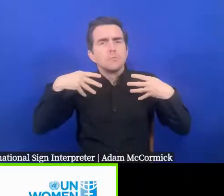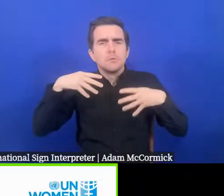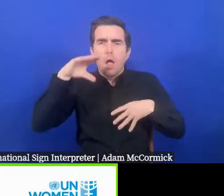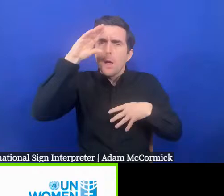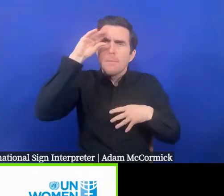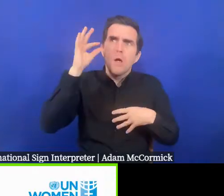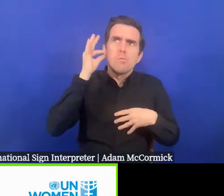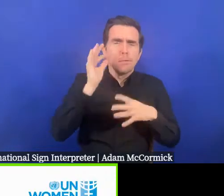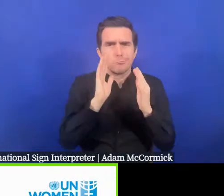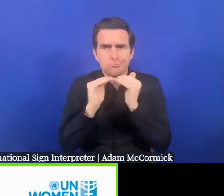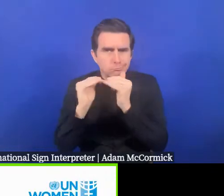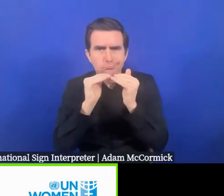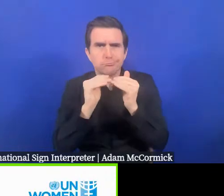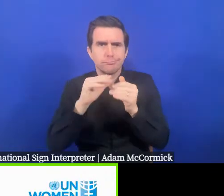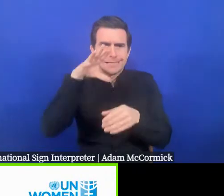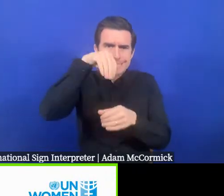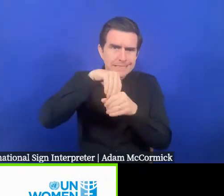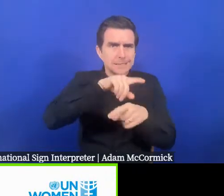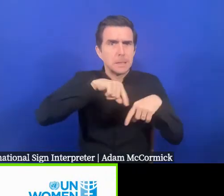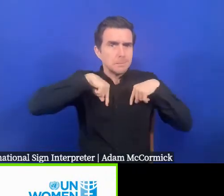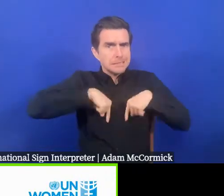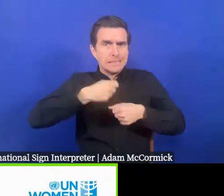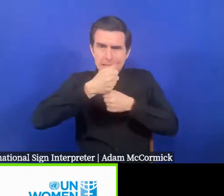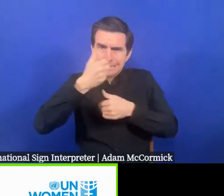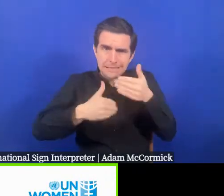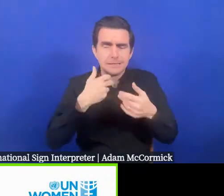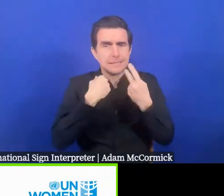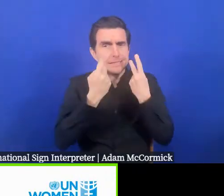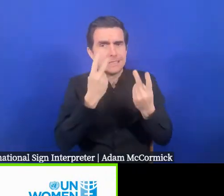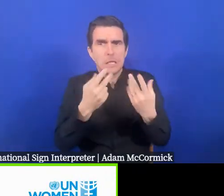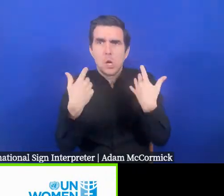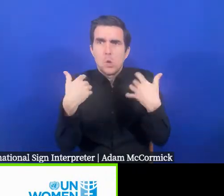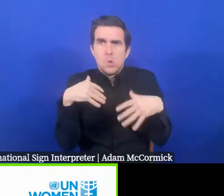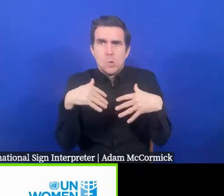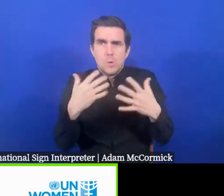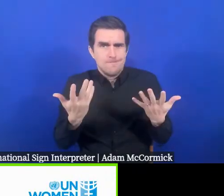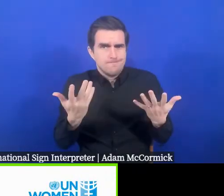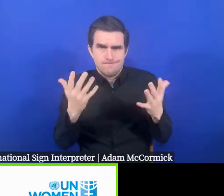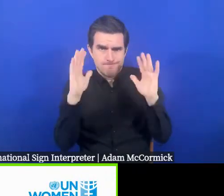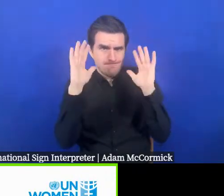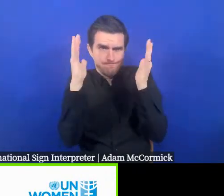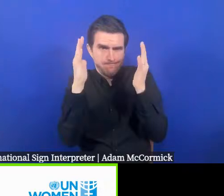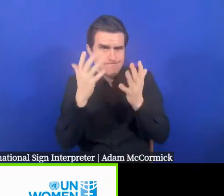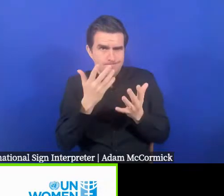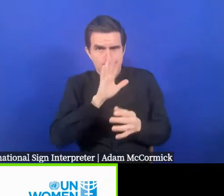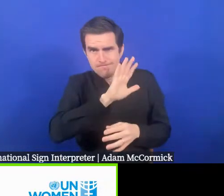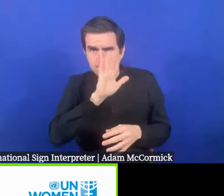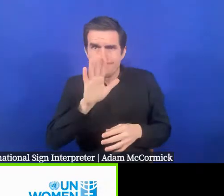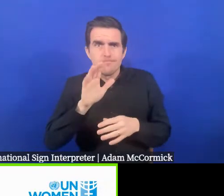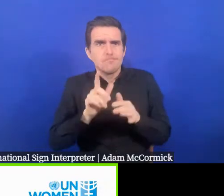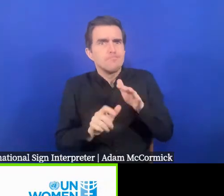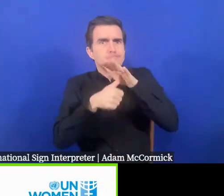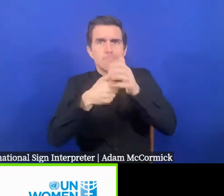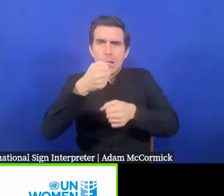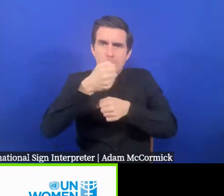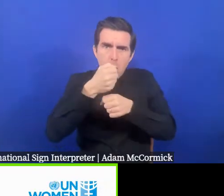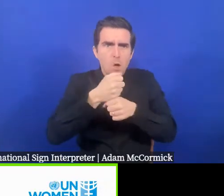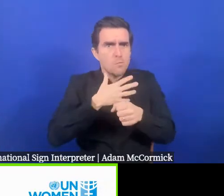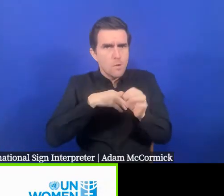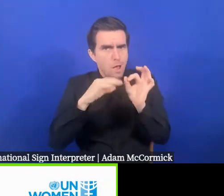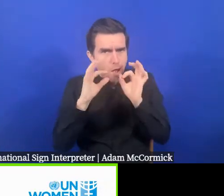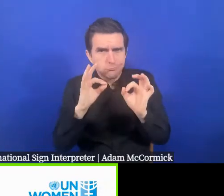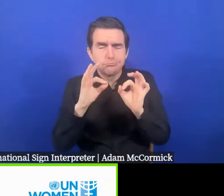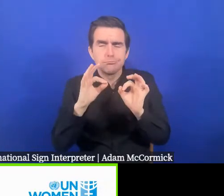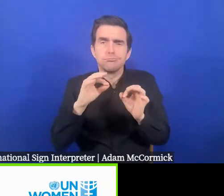promoted fairly, etc. So thanks so much for sharing that with us, as well as your work on diversity and